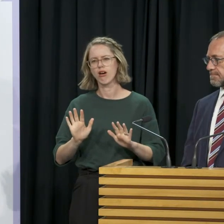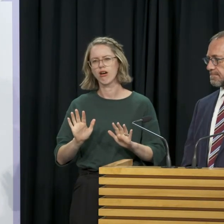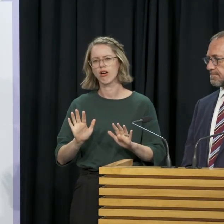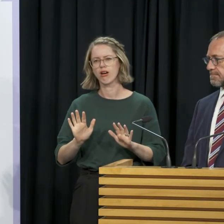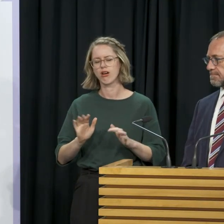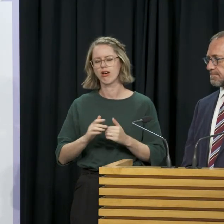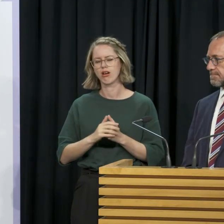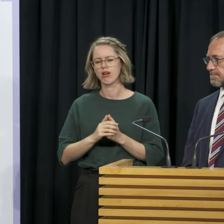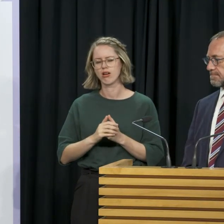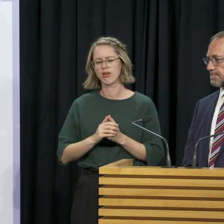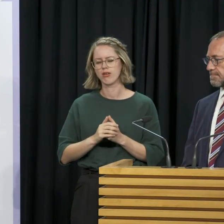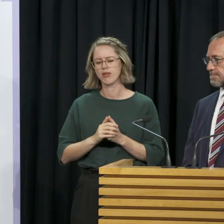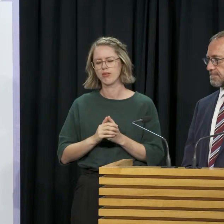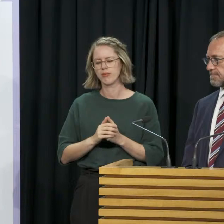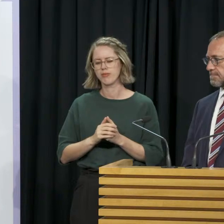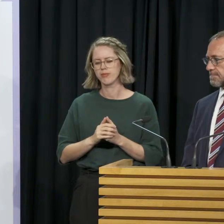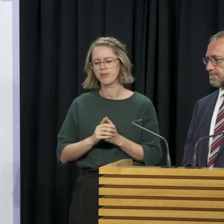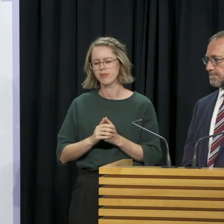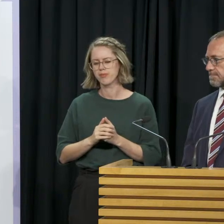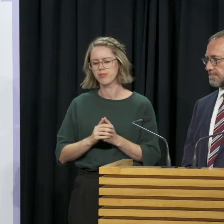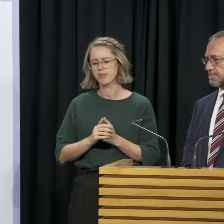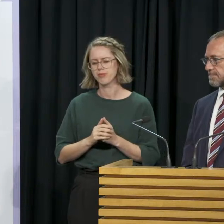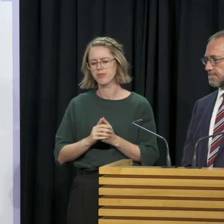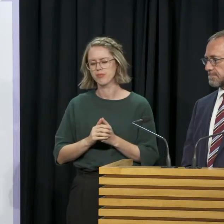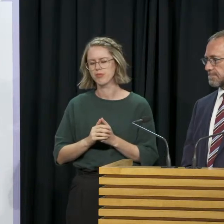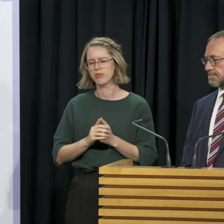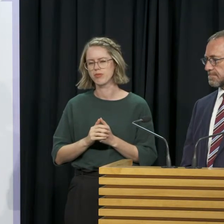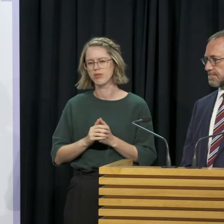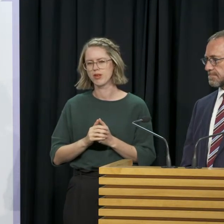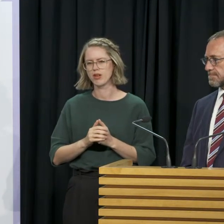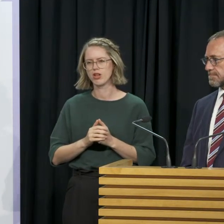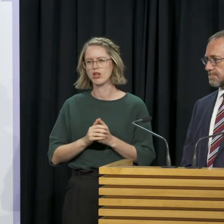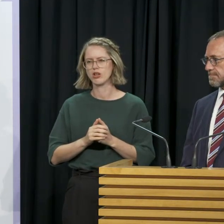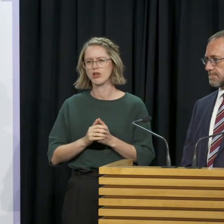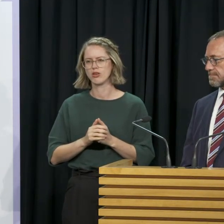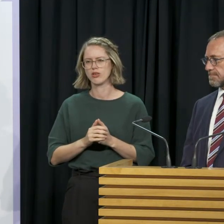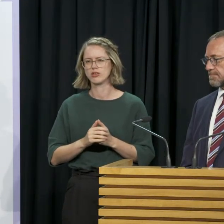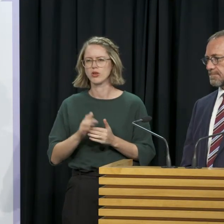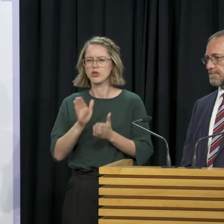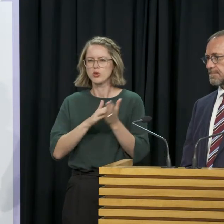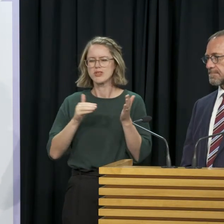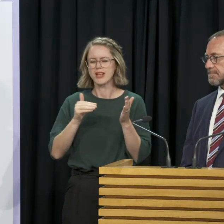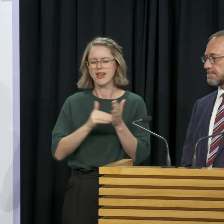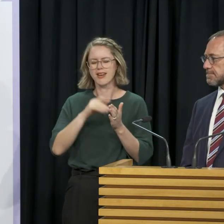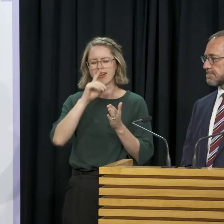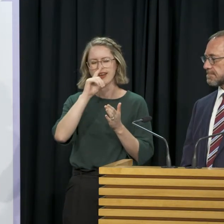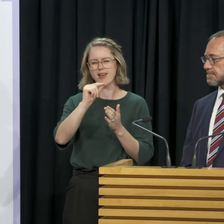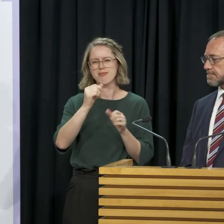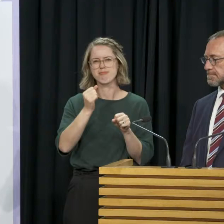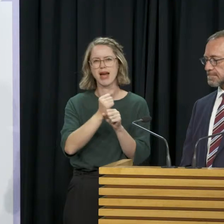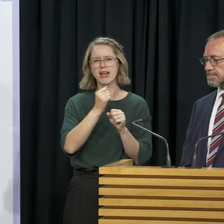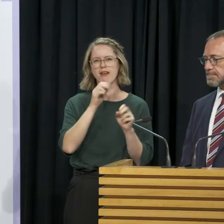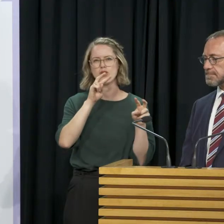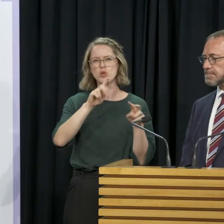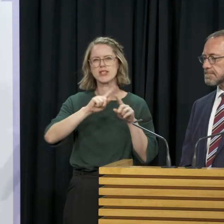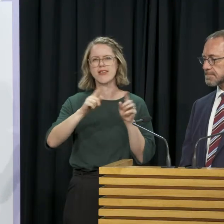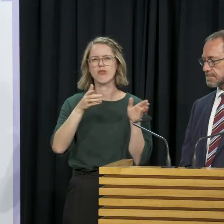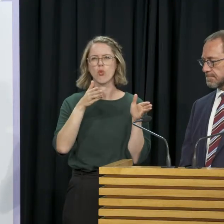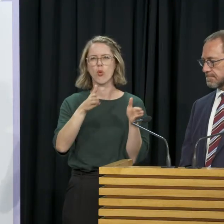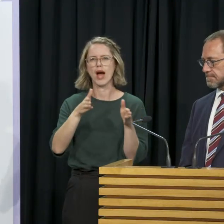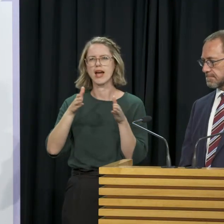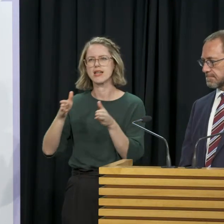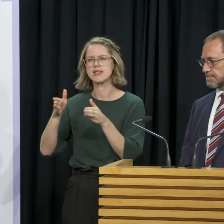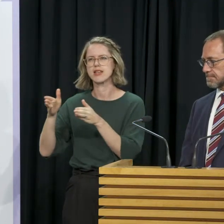way that New Zealand can collectively articulate a view is through one single platform. We often use collections